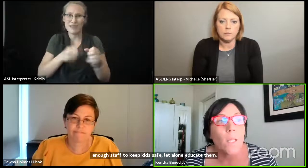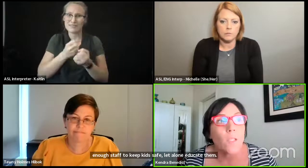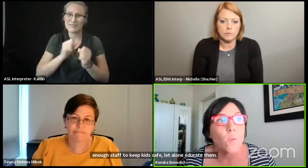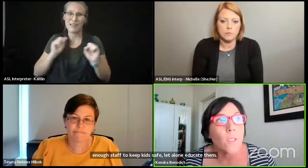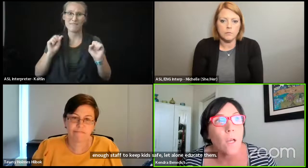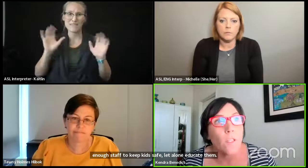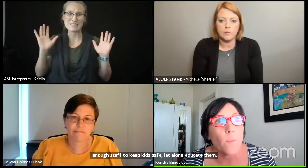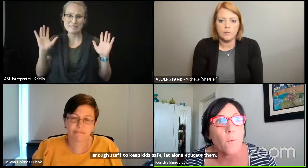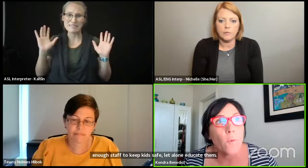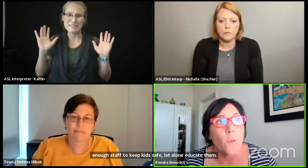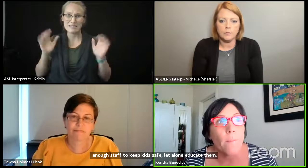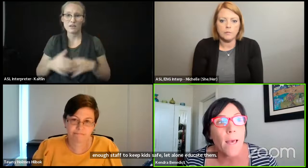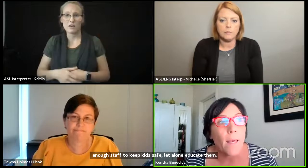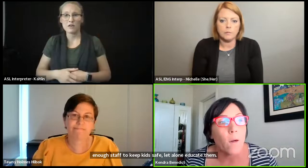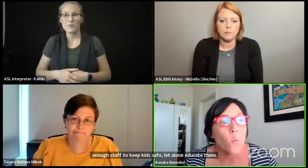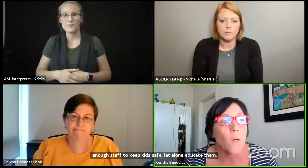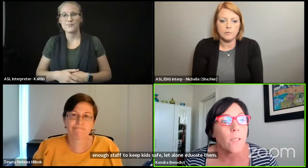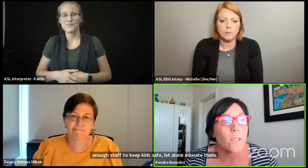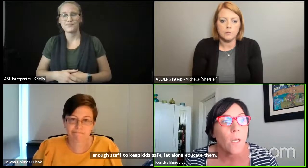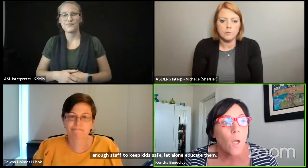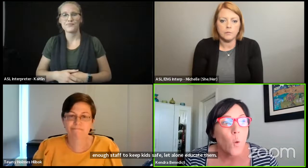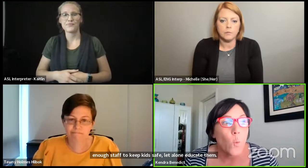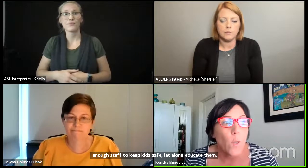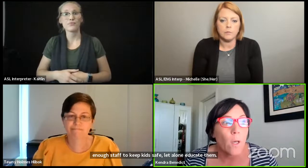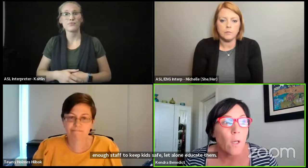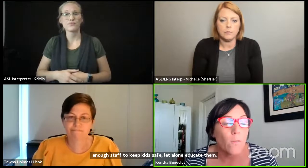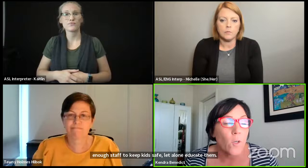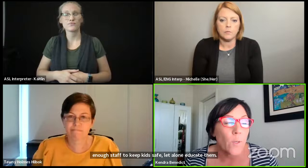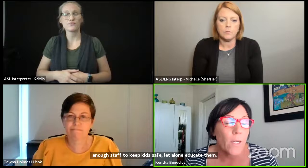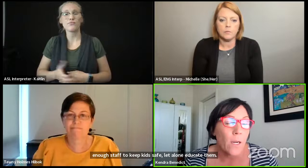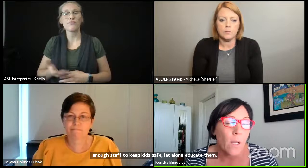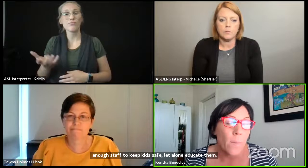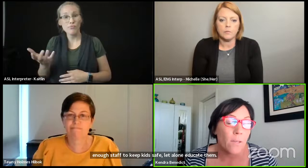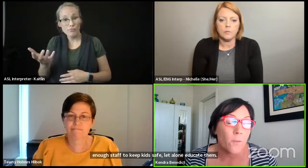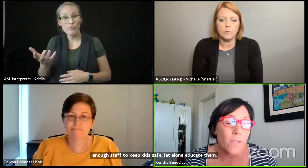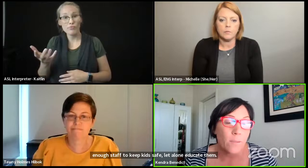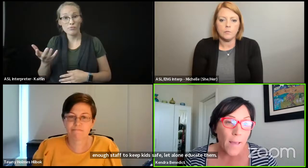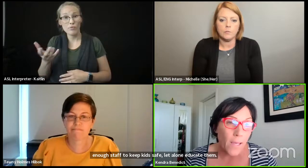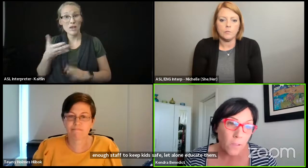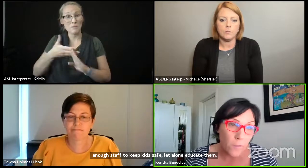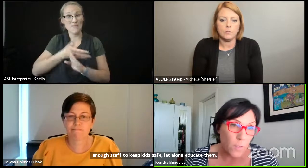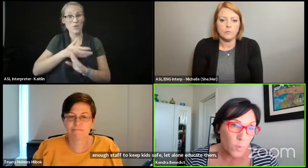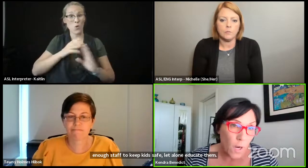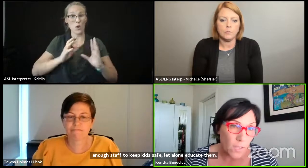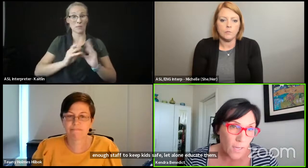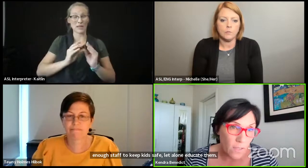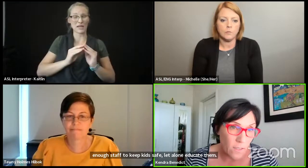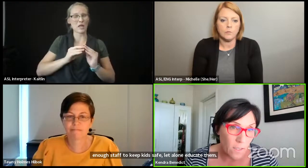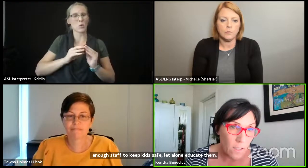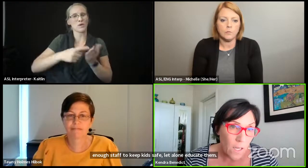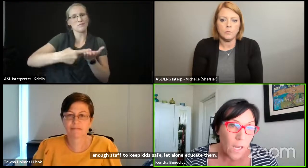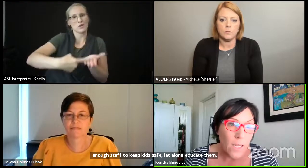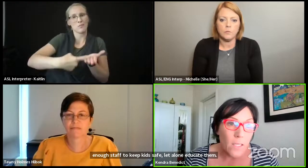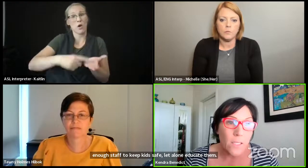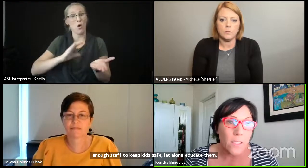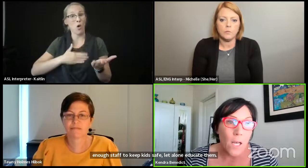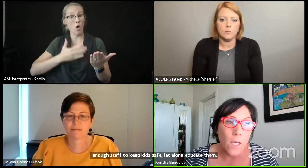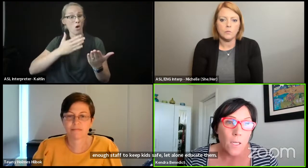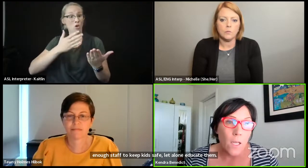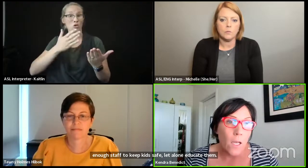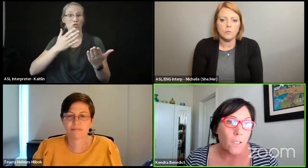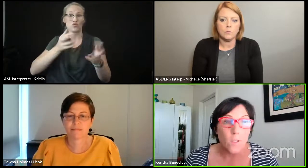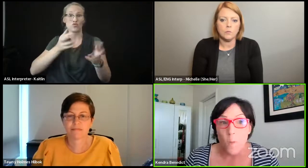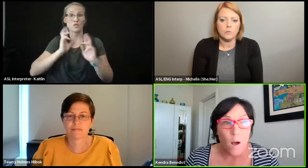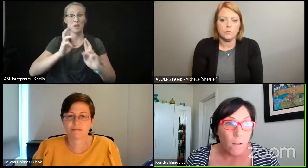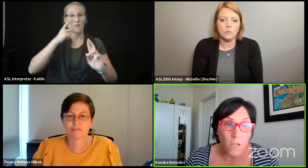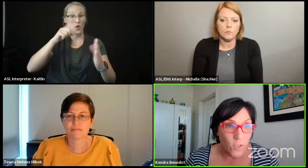one of the things that we talked about when we met was we all have a great amount of respect for this project. And it's